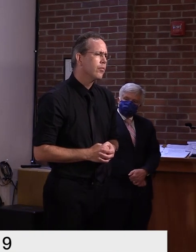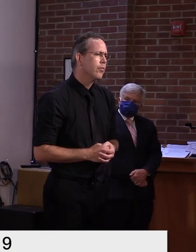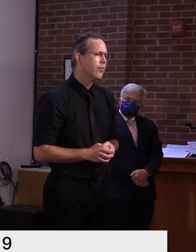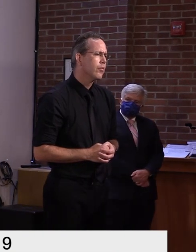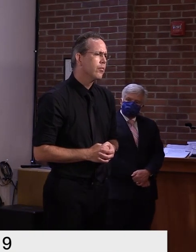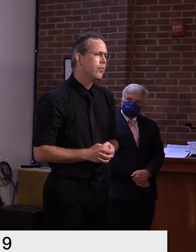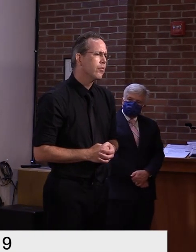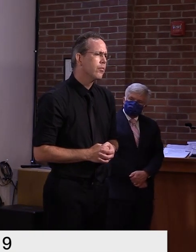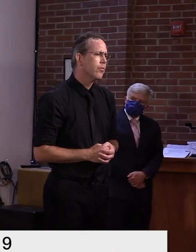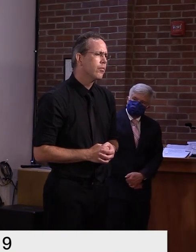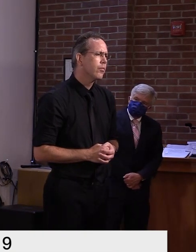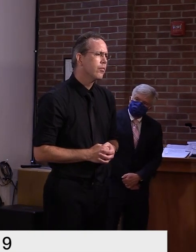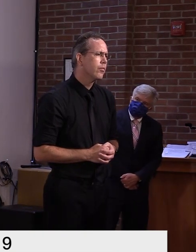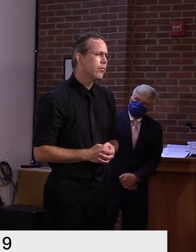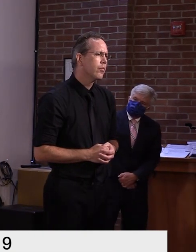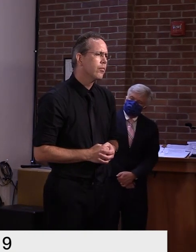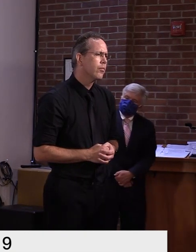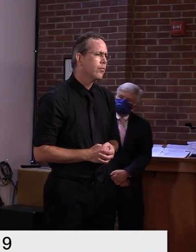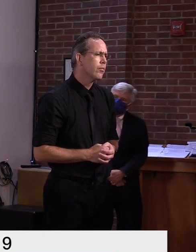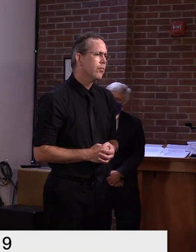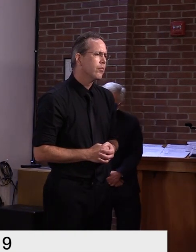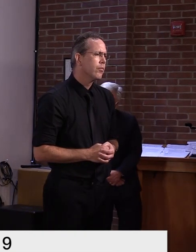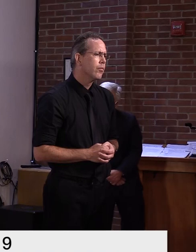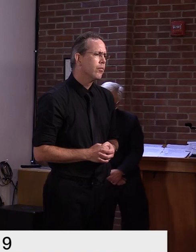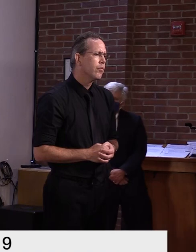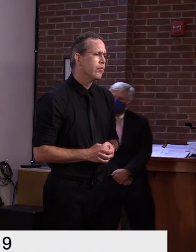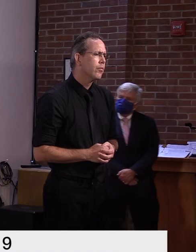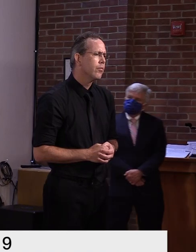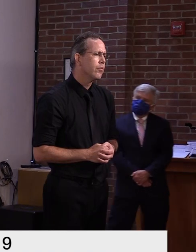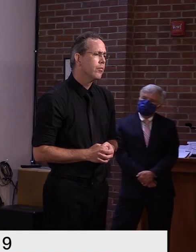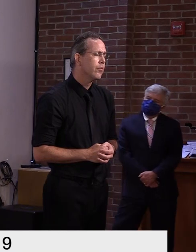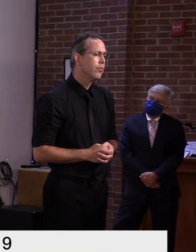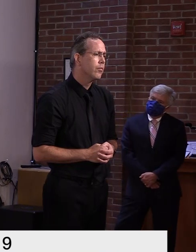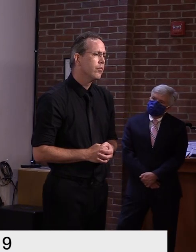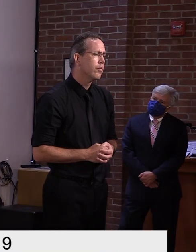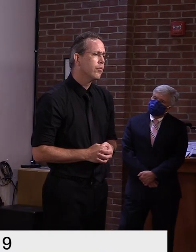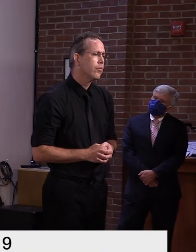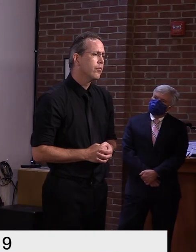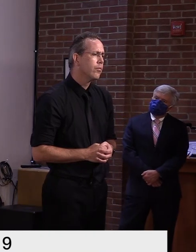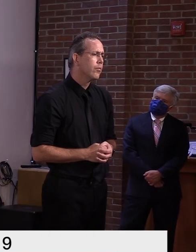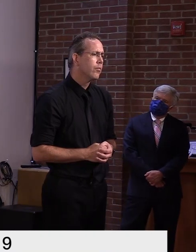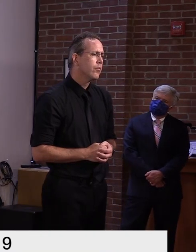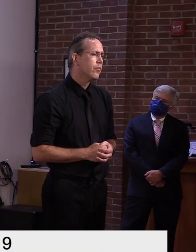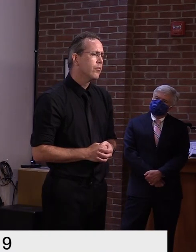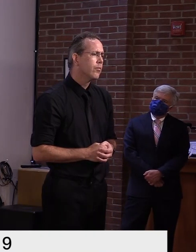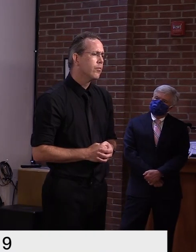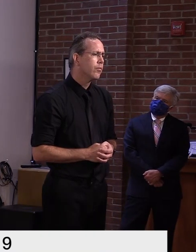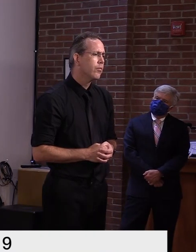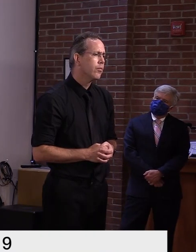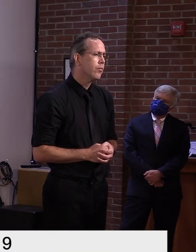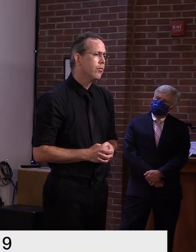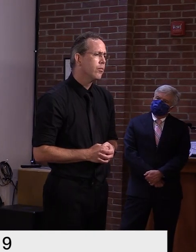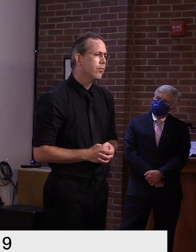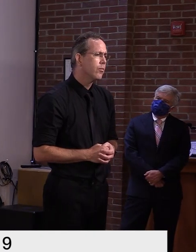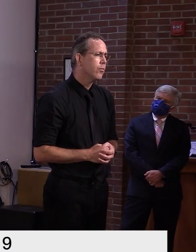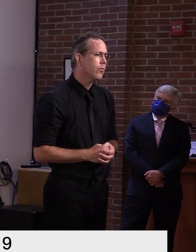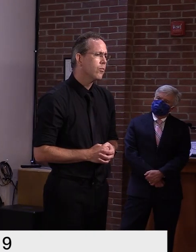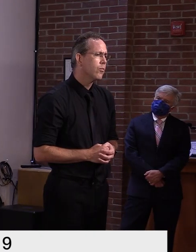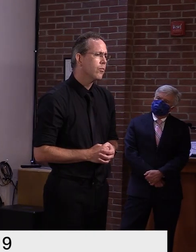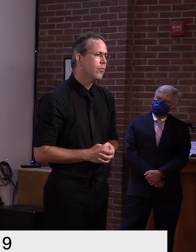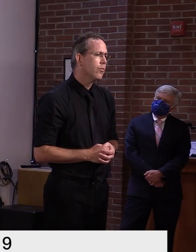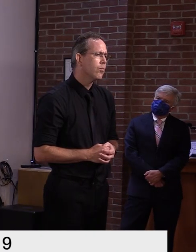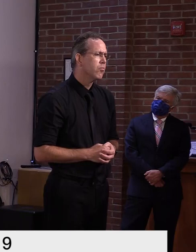you eyeing, if things go well with the education sector, to release a little? Well, certainly in the lodging